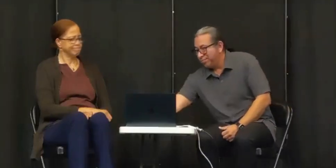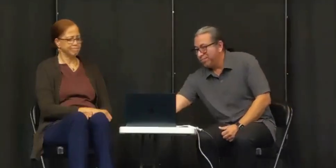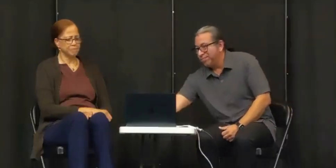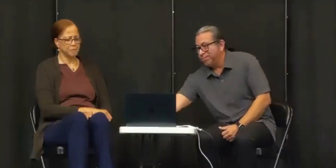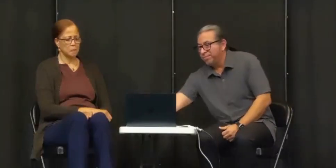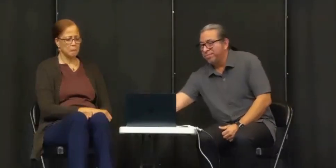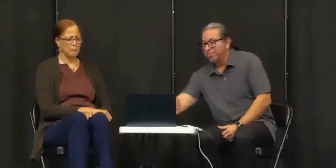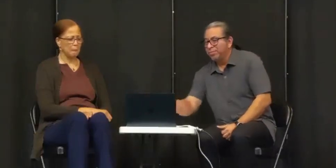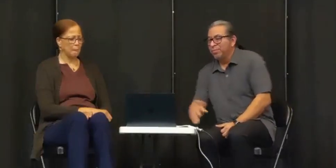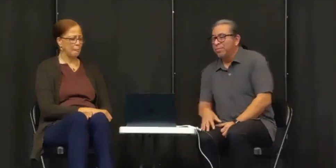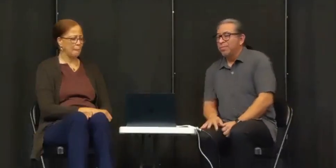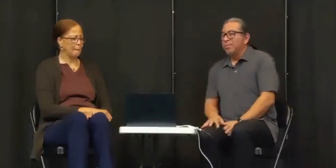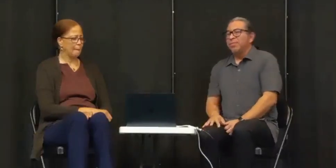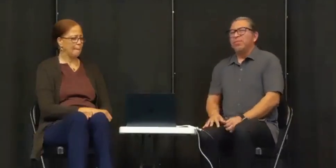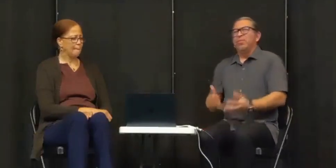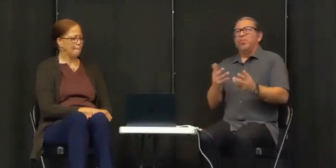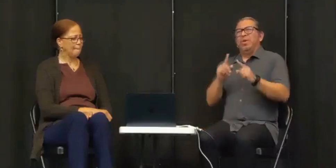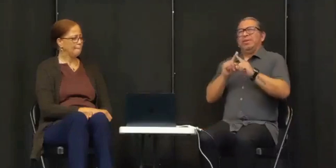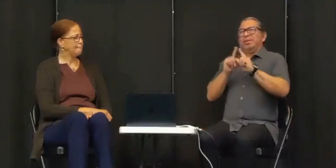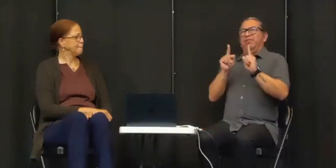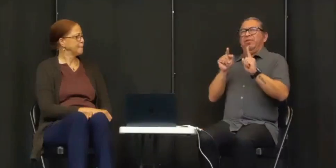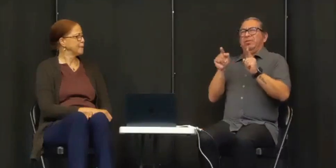trauma.